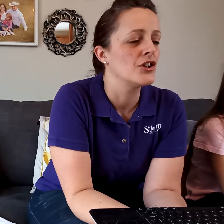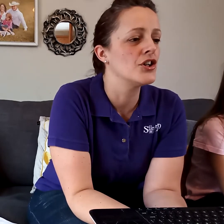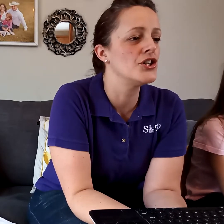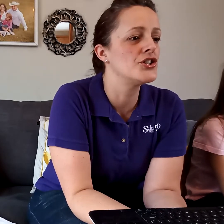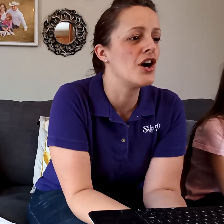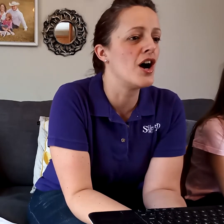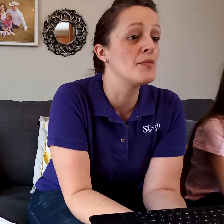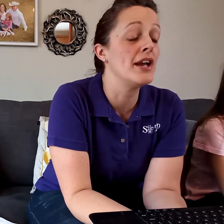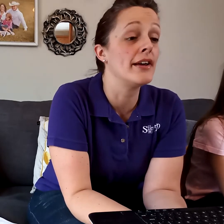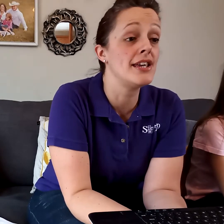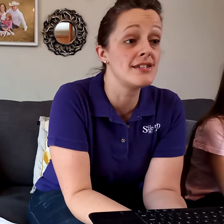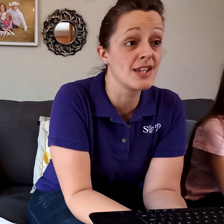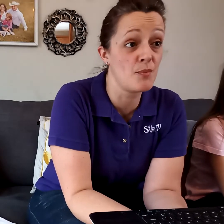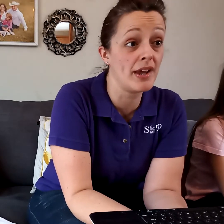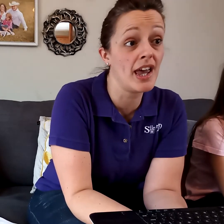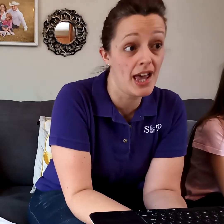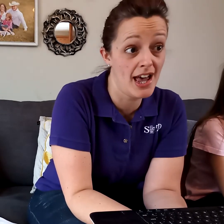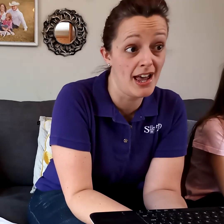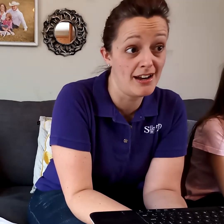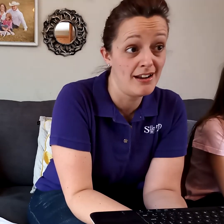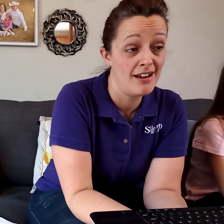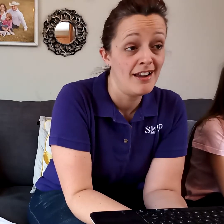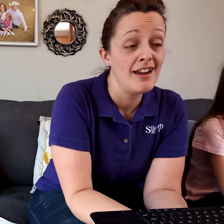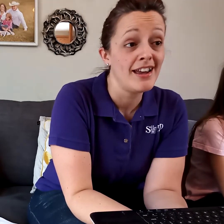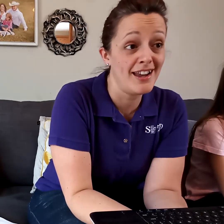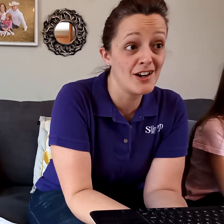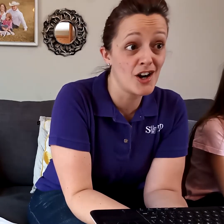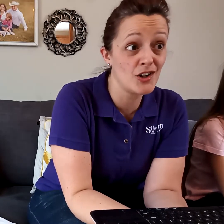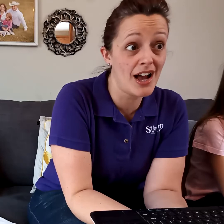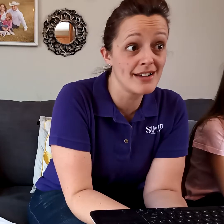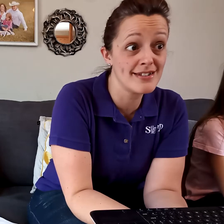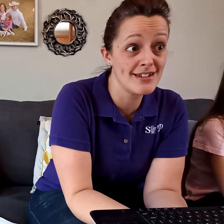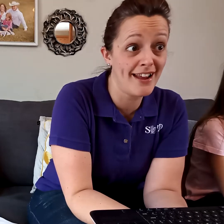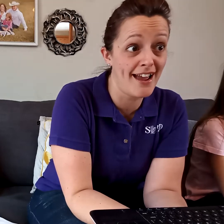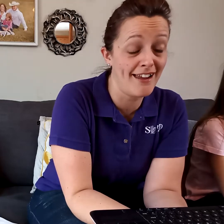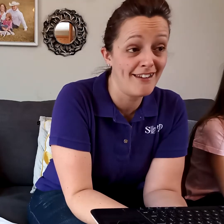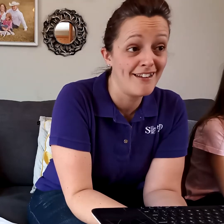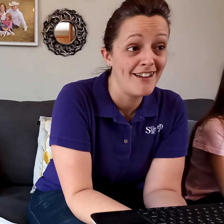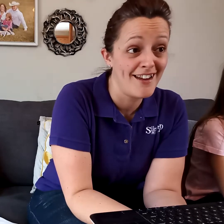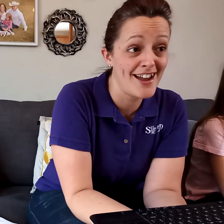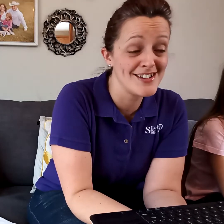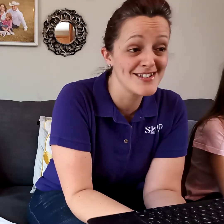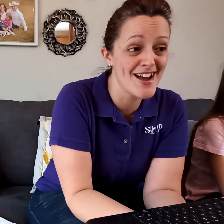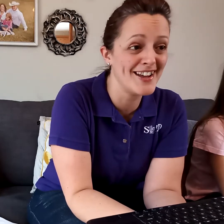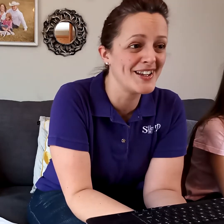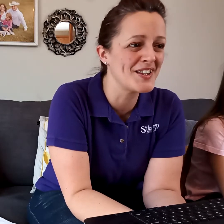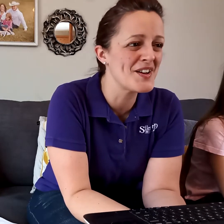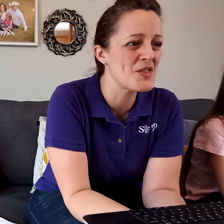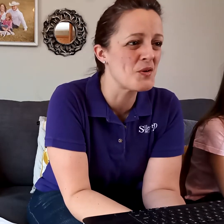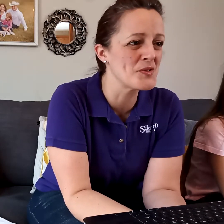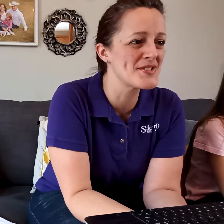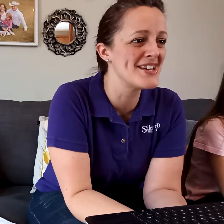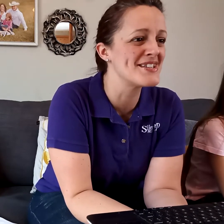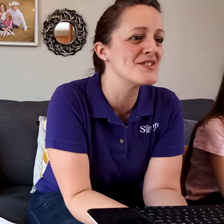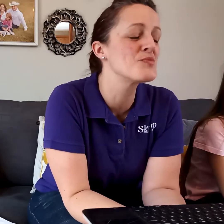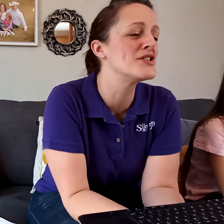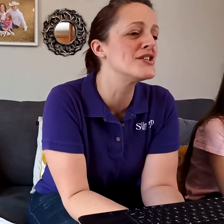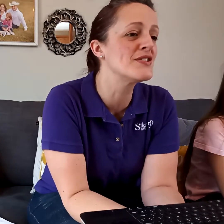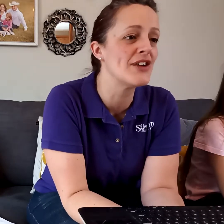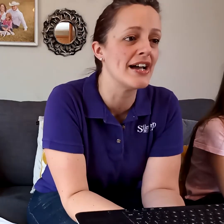Good job. Now he's skipping ahead in our class today and signing the whole sentence, which is fine. If